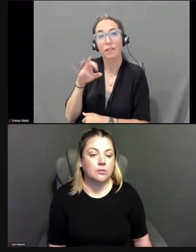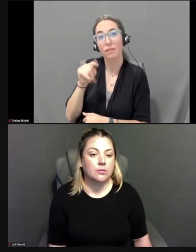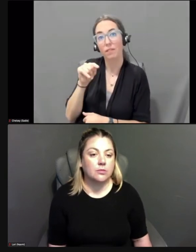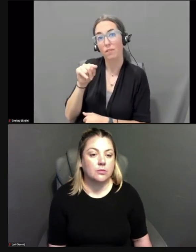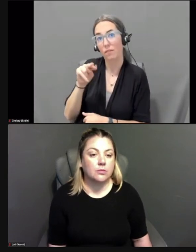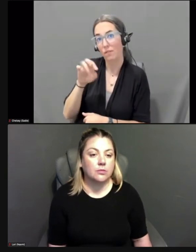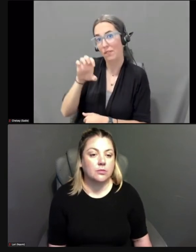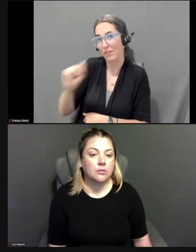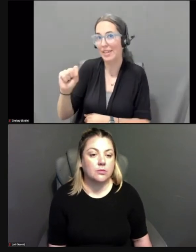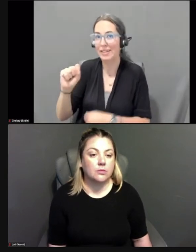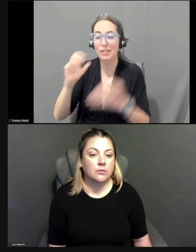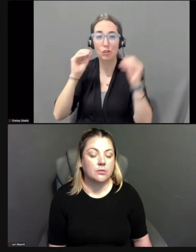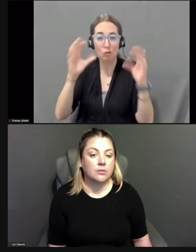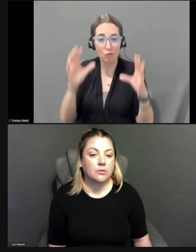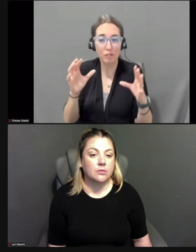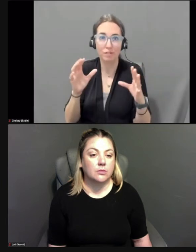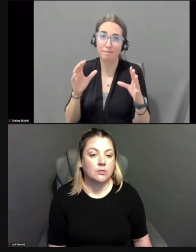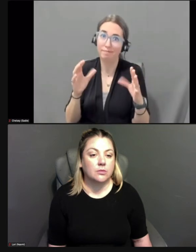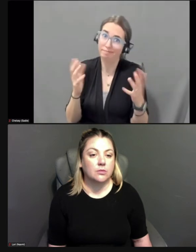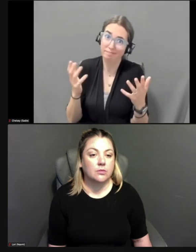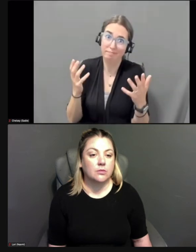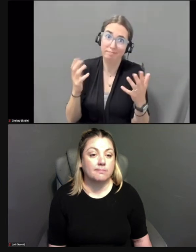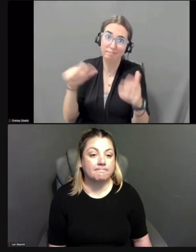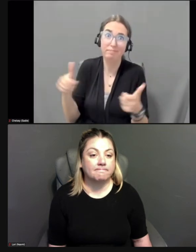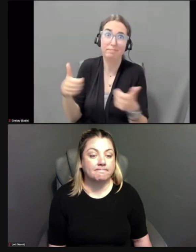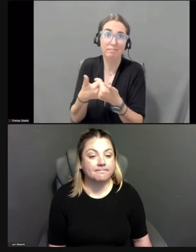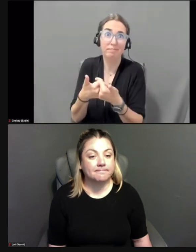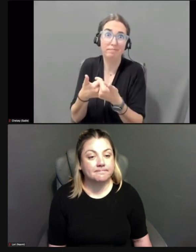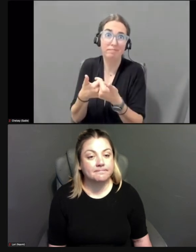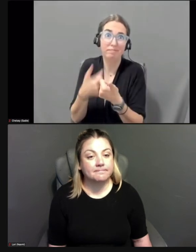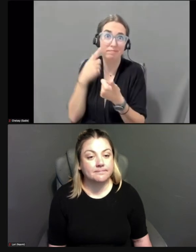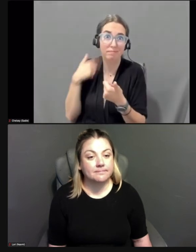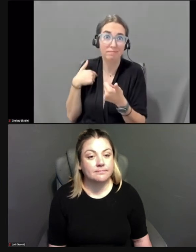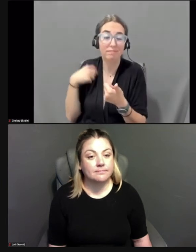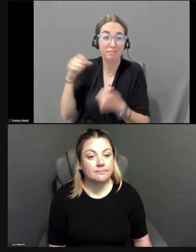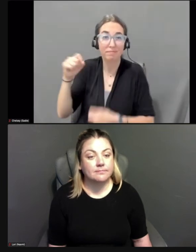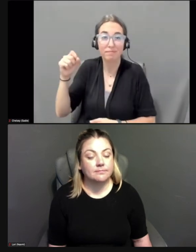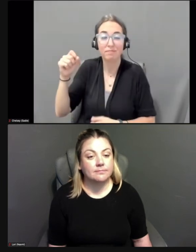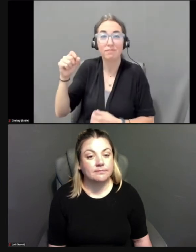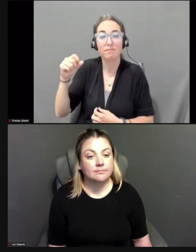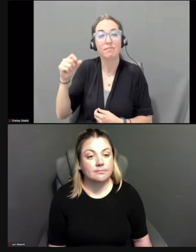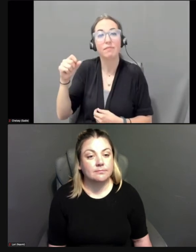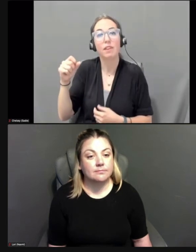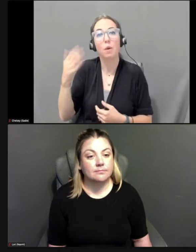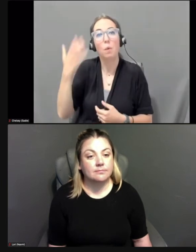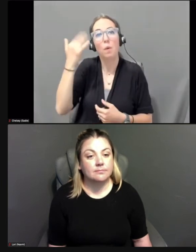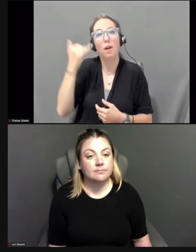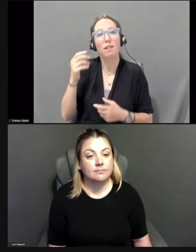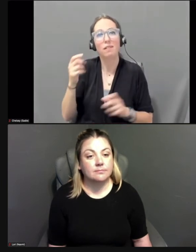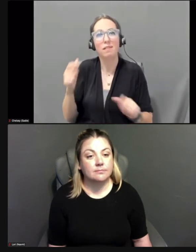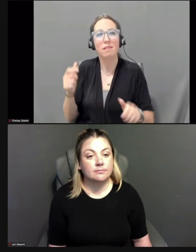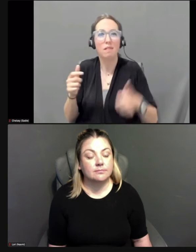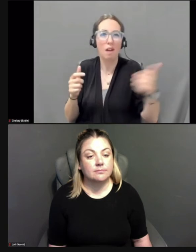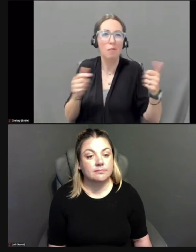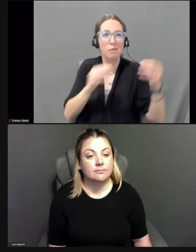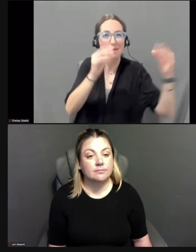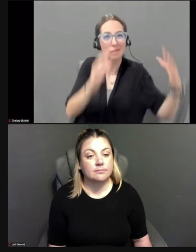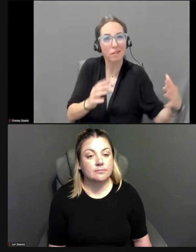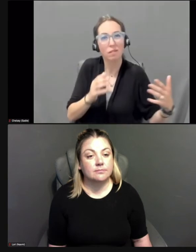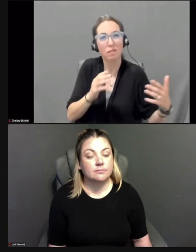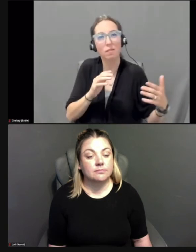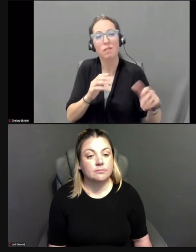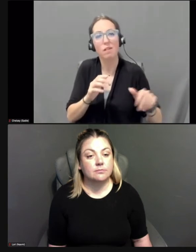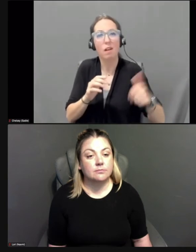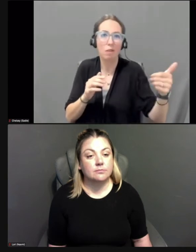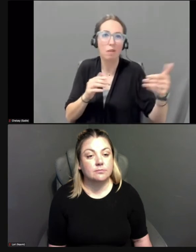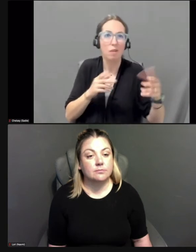these times, because not only are my peers, like other instructors, other personal trainers,